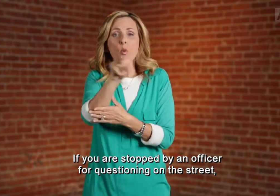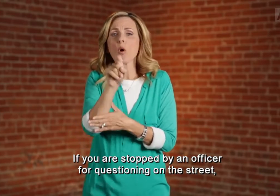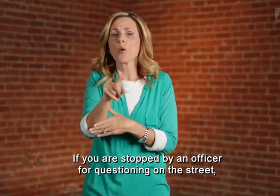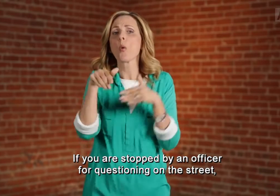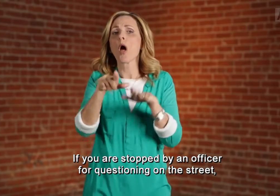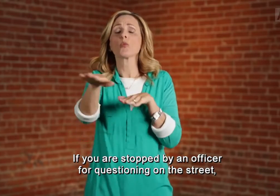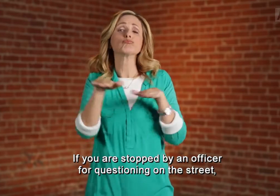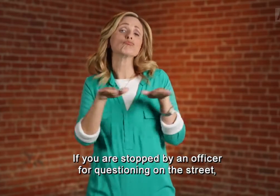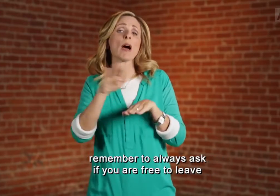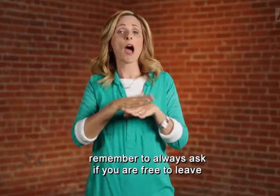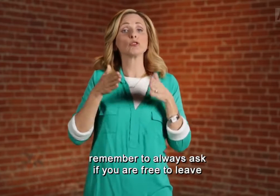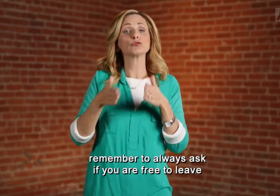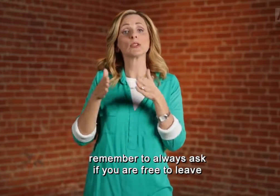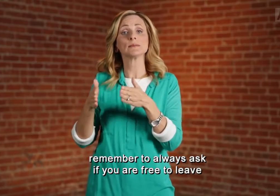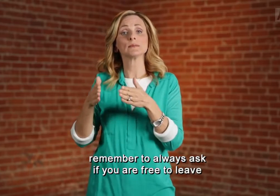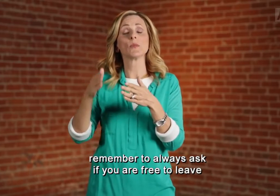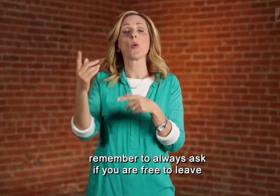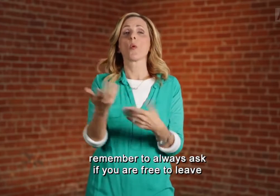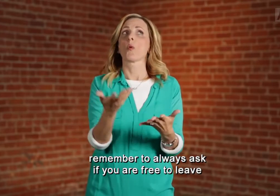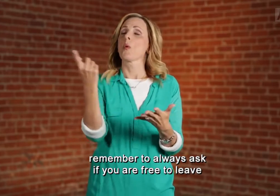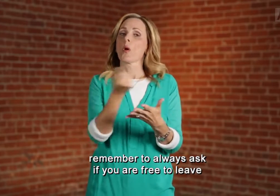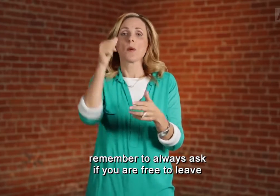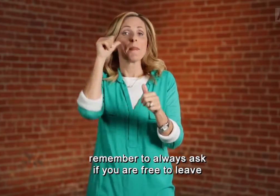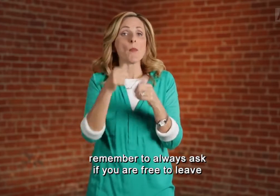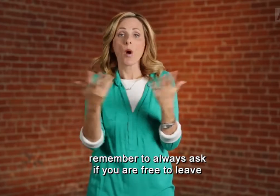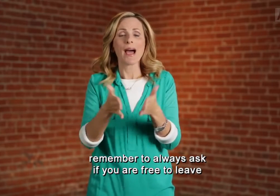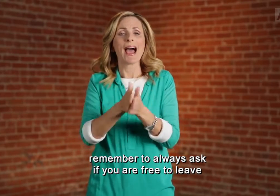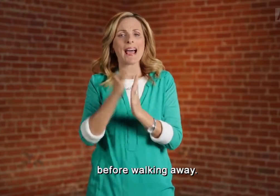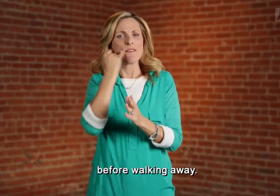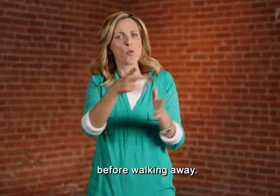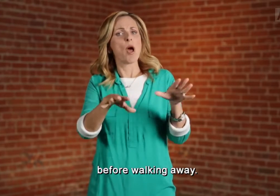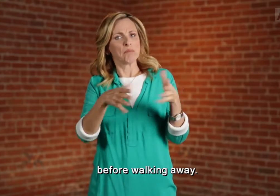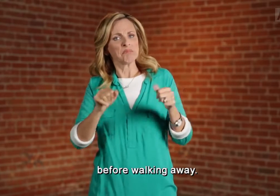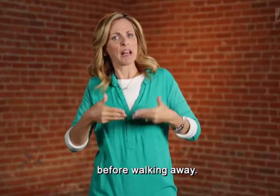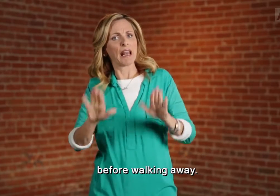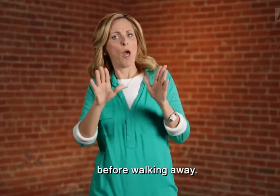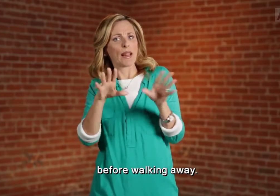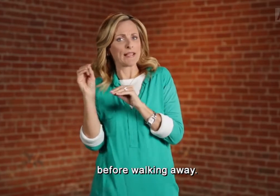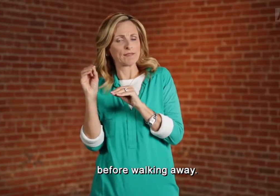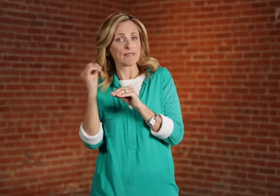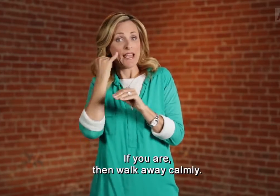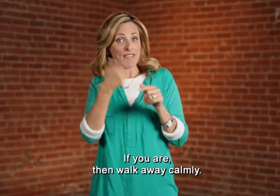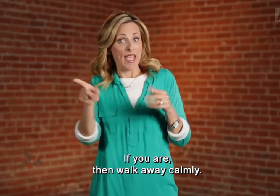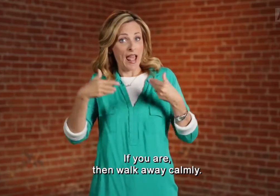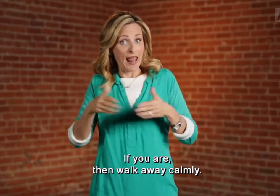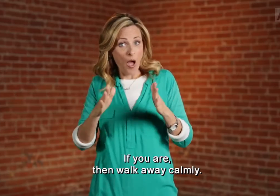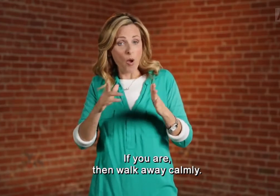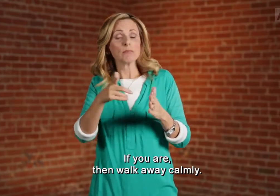for questioning on the street, remember to always ask if you are free to leave before walking away. If you are,